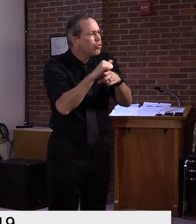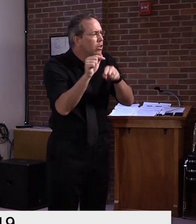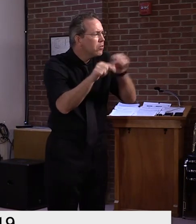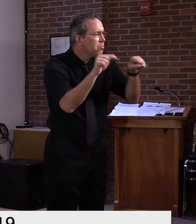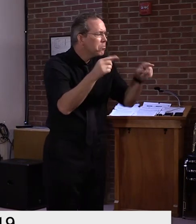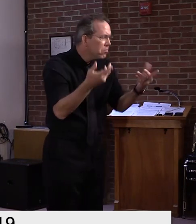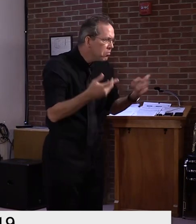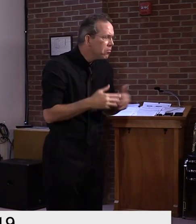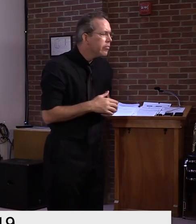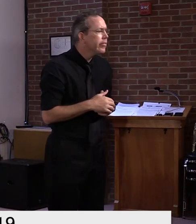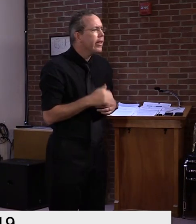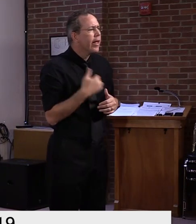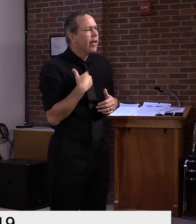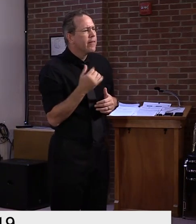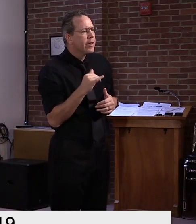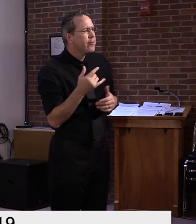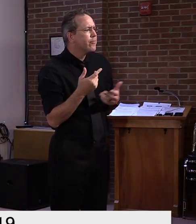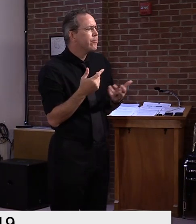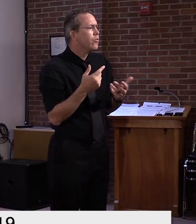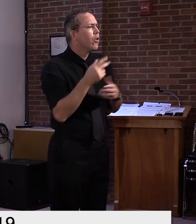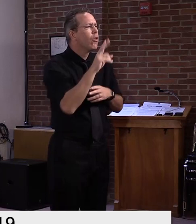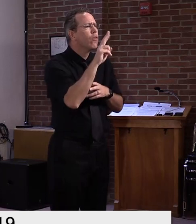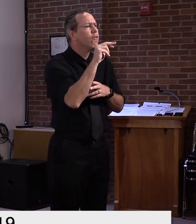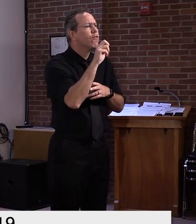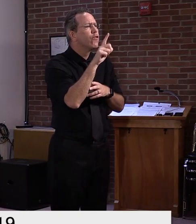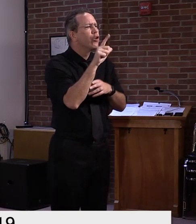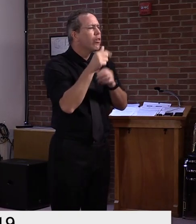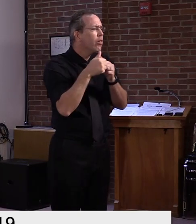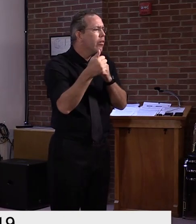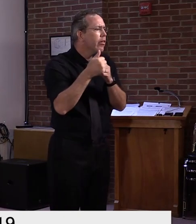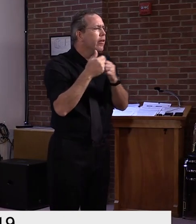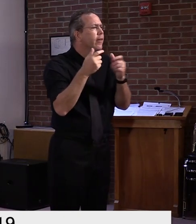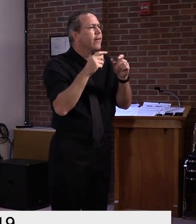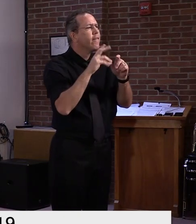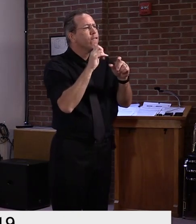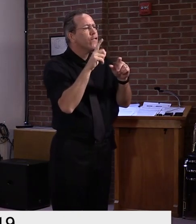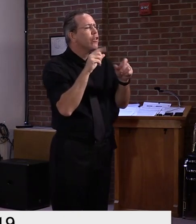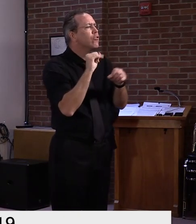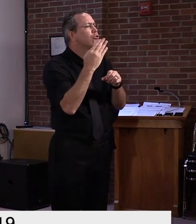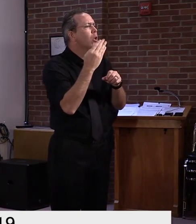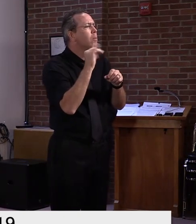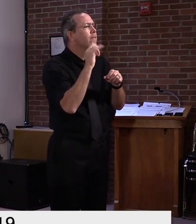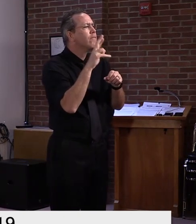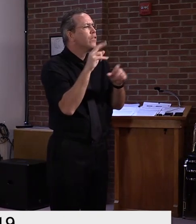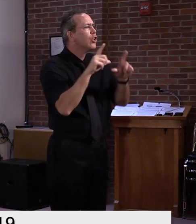fairs, job fairs, and hiring events. Online for individuals looking to